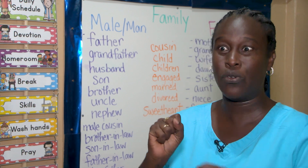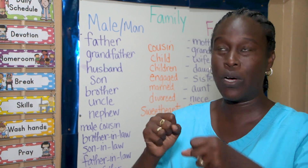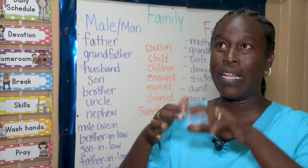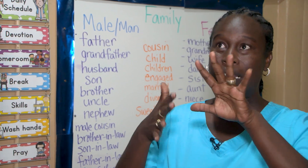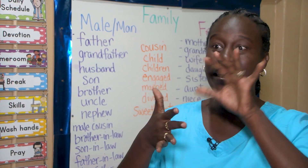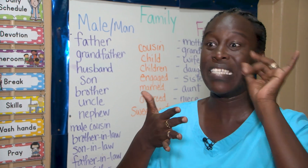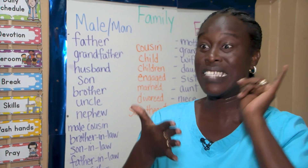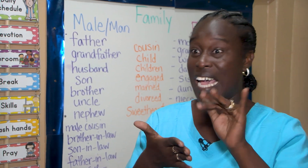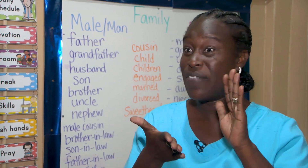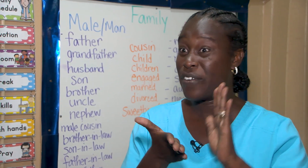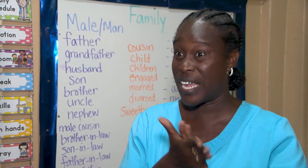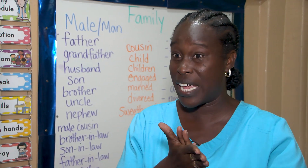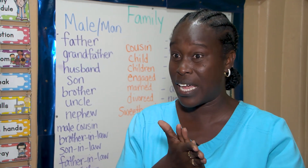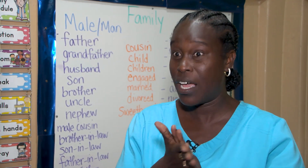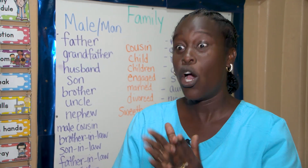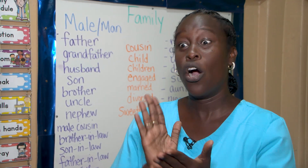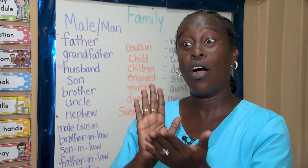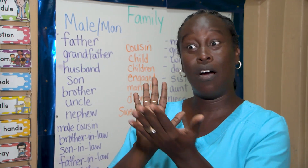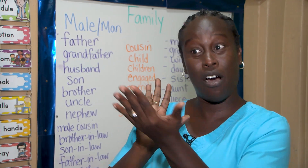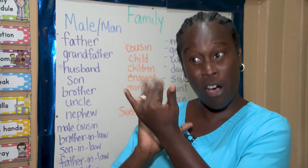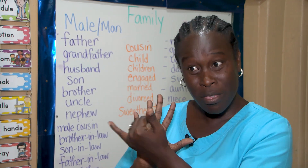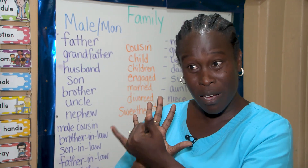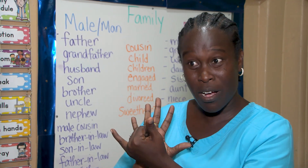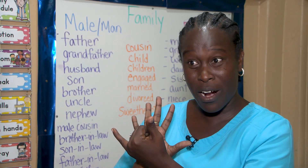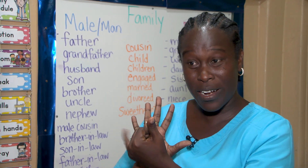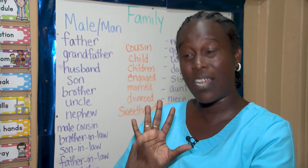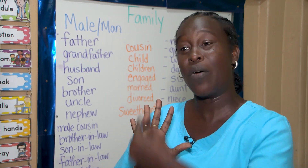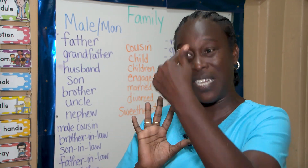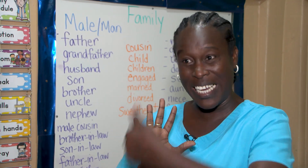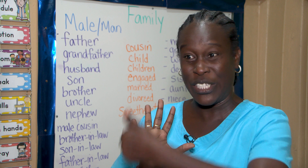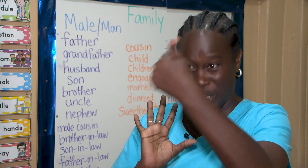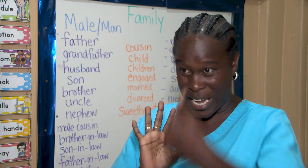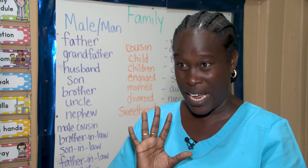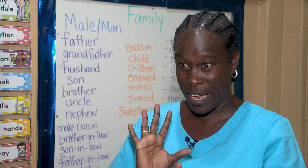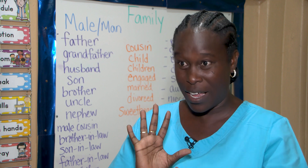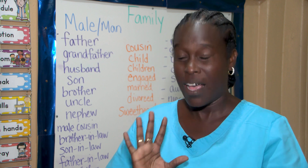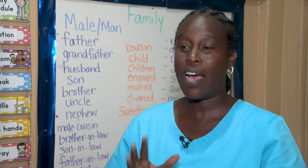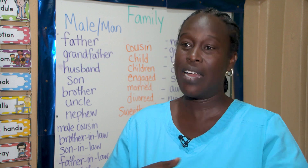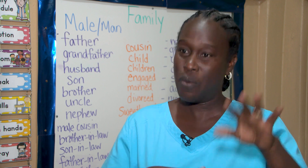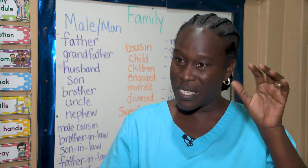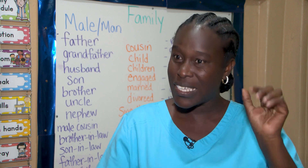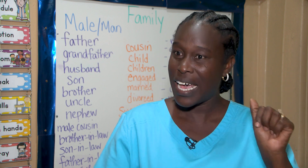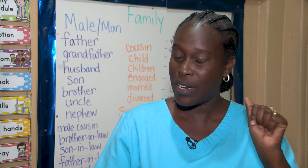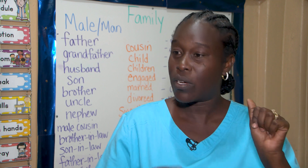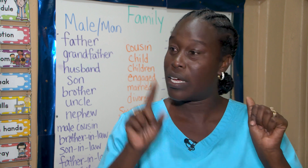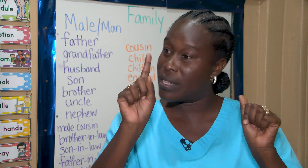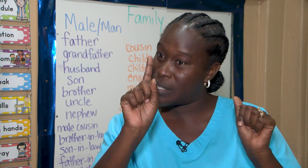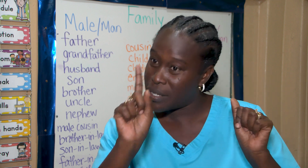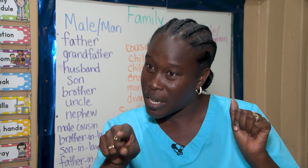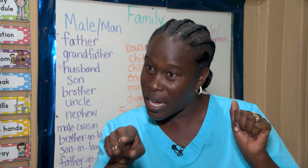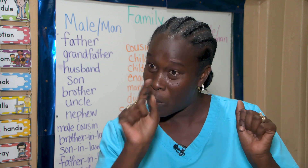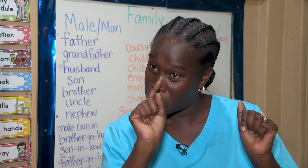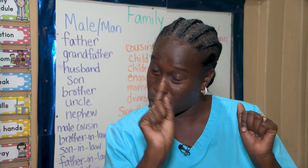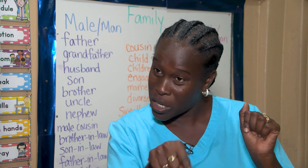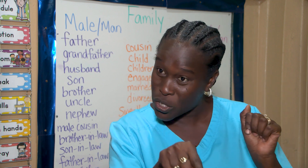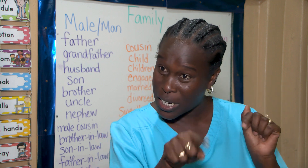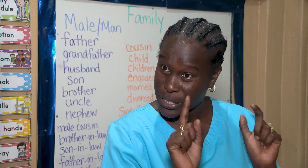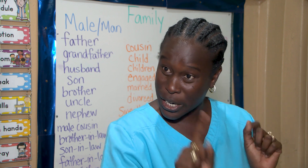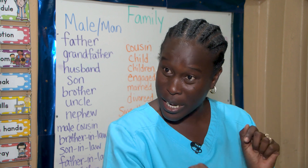know, and then the sign for A on the card along with the letter A. And I would sign, okay, this is A. I will point to the letter A